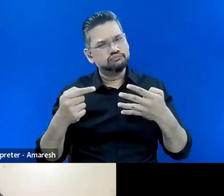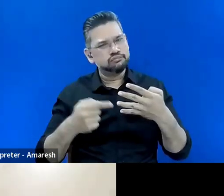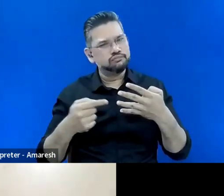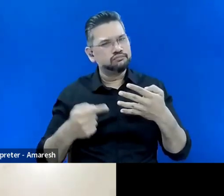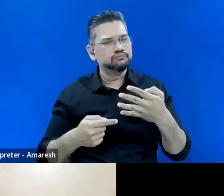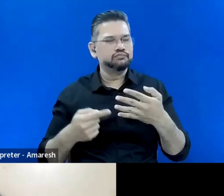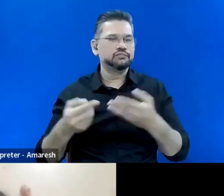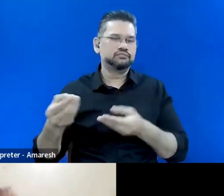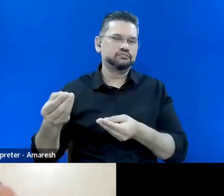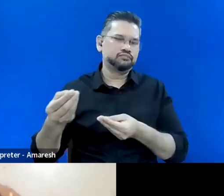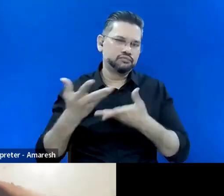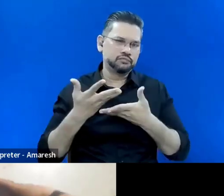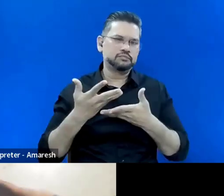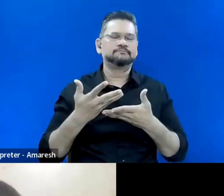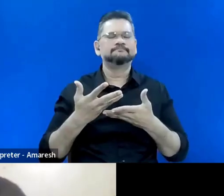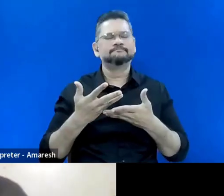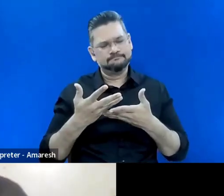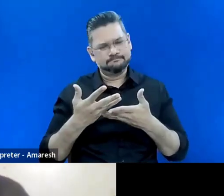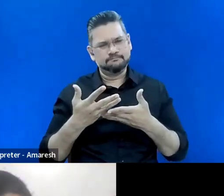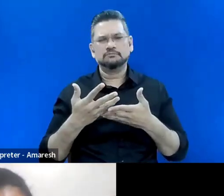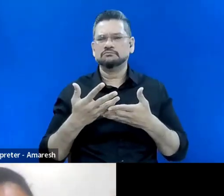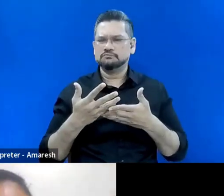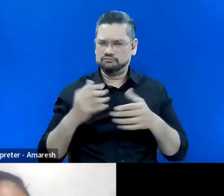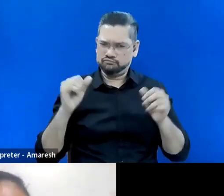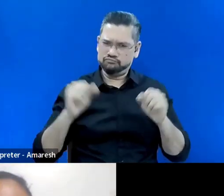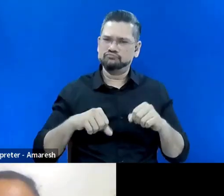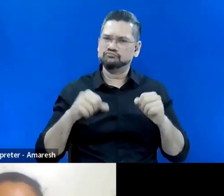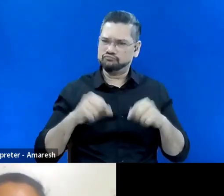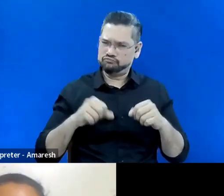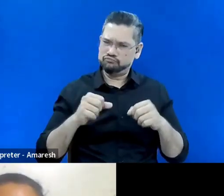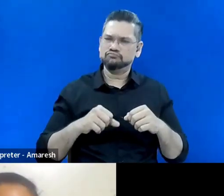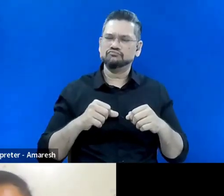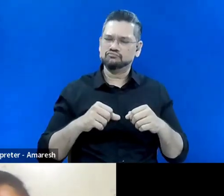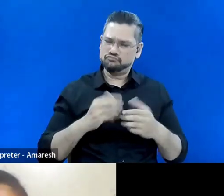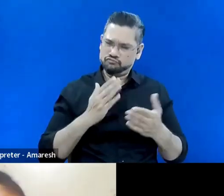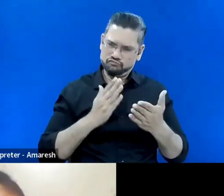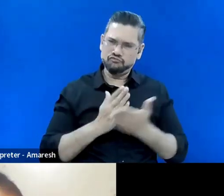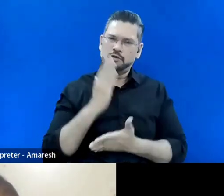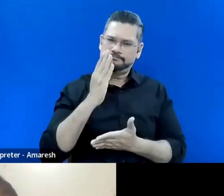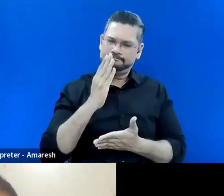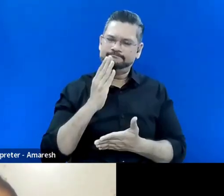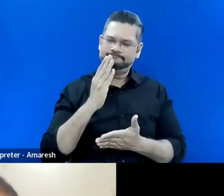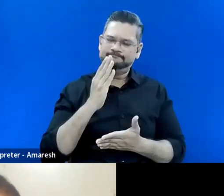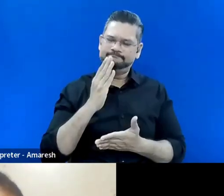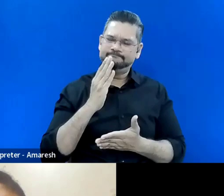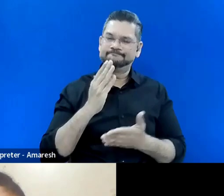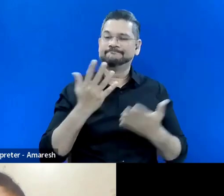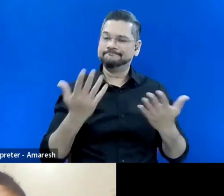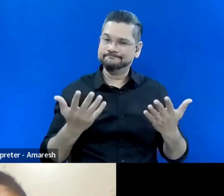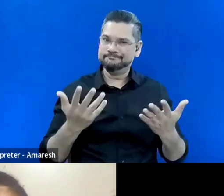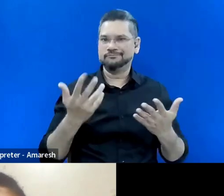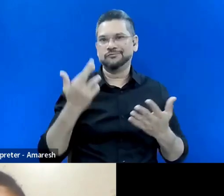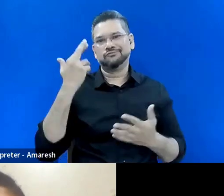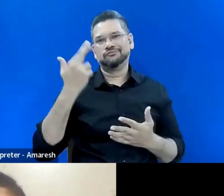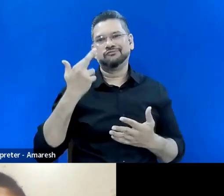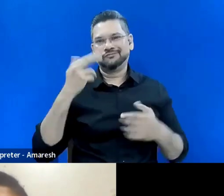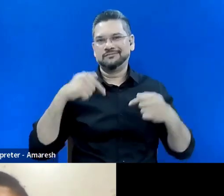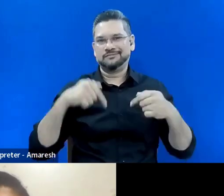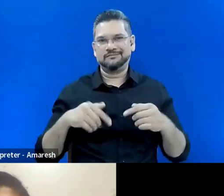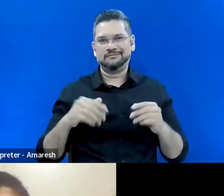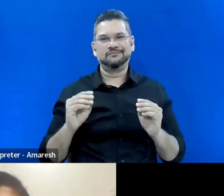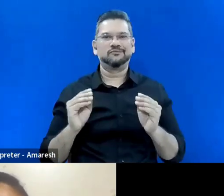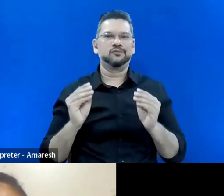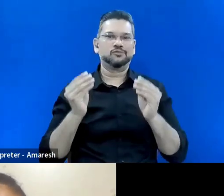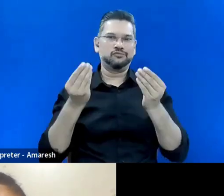points which you have mentioned, like, they're super valid. And this is why we organized this youth webinar, so that we can learn